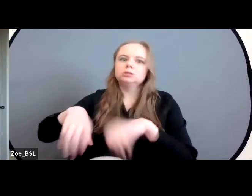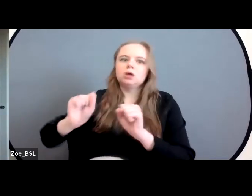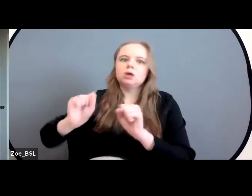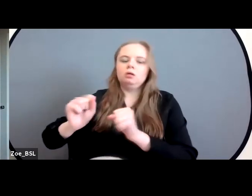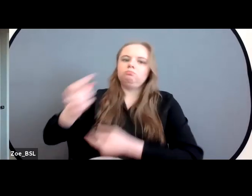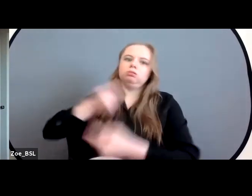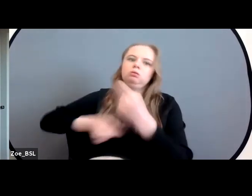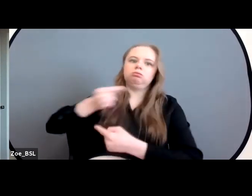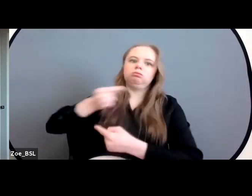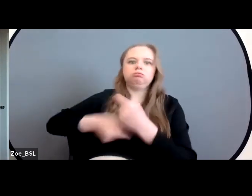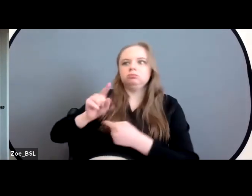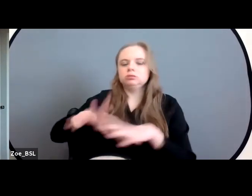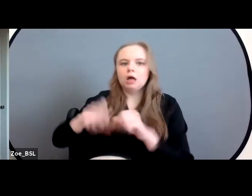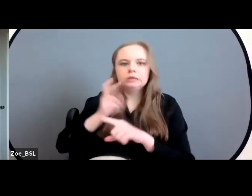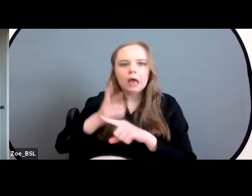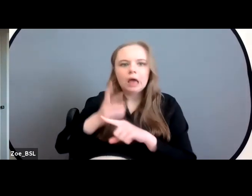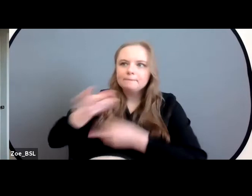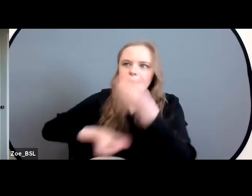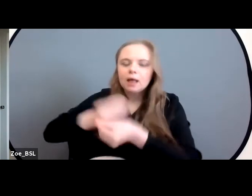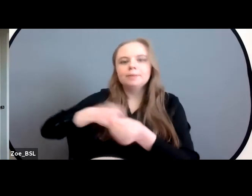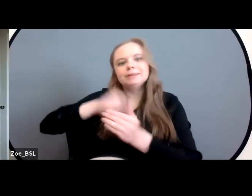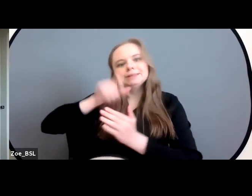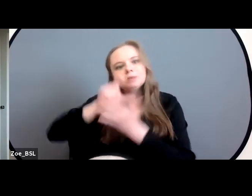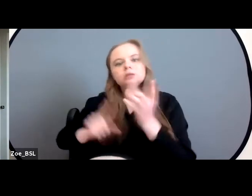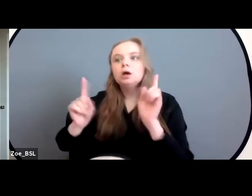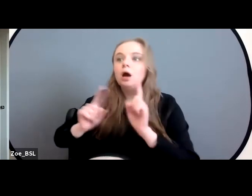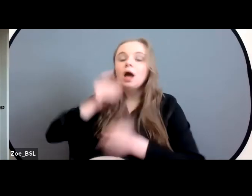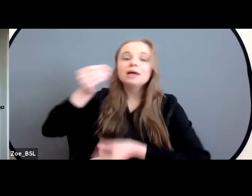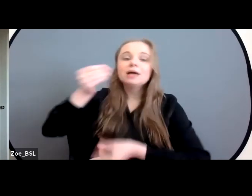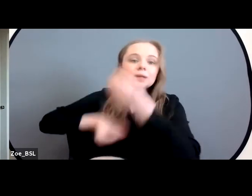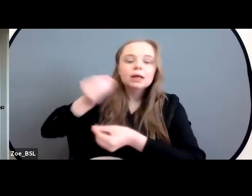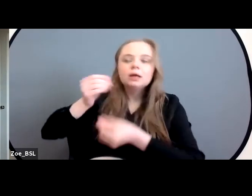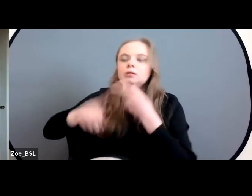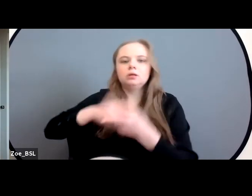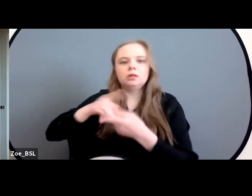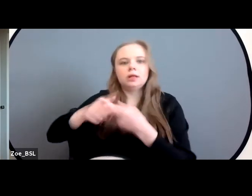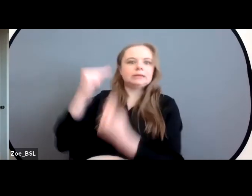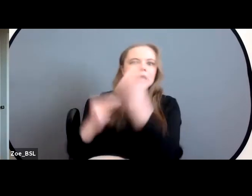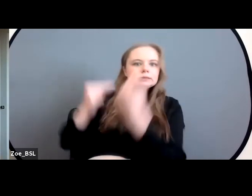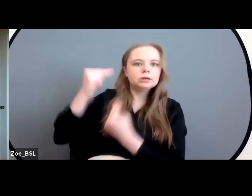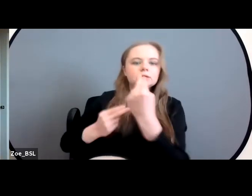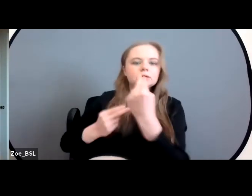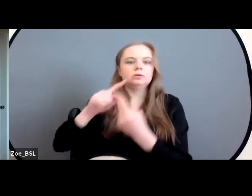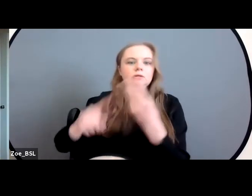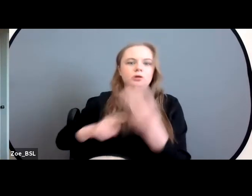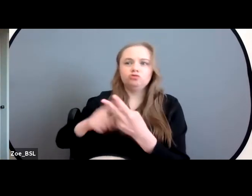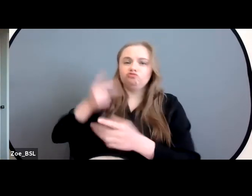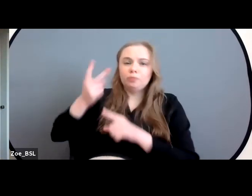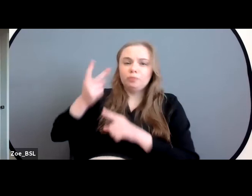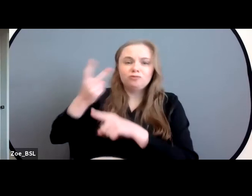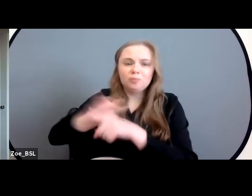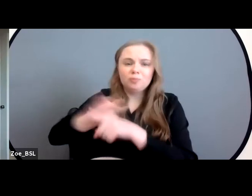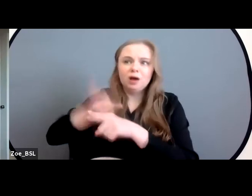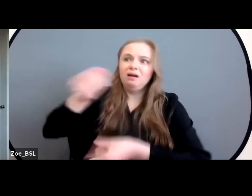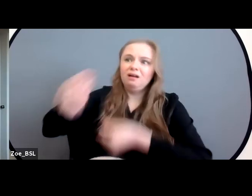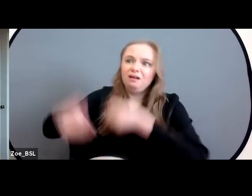and even still, I felt that I was having to repeat myself constantly. And then part of the problem around this for me was